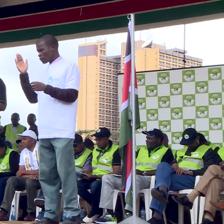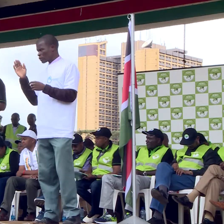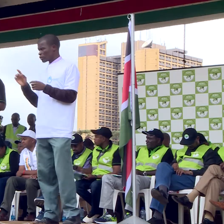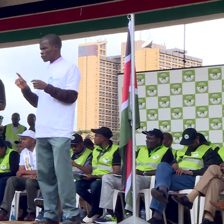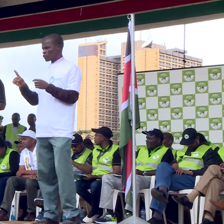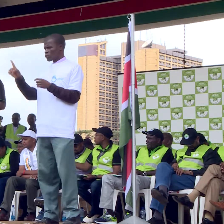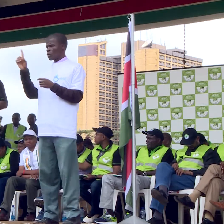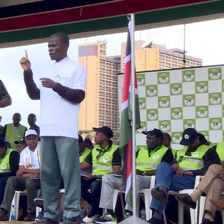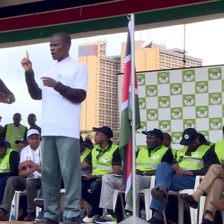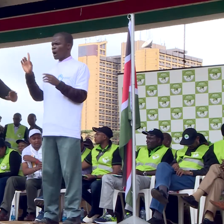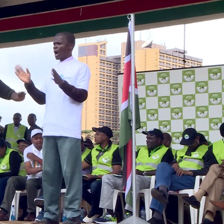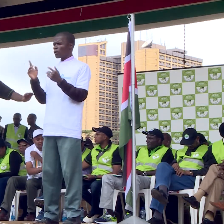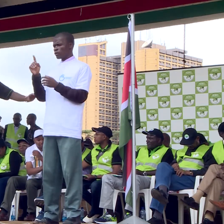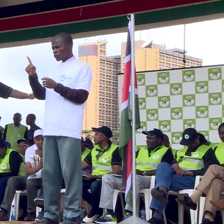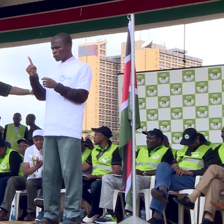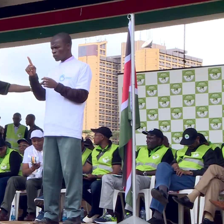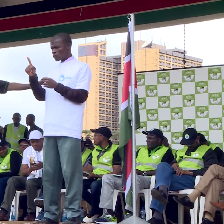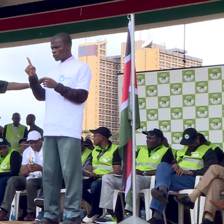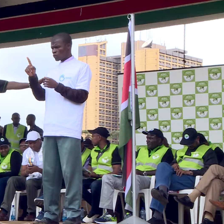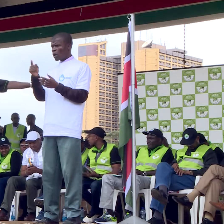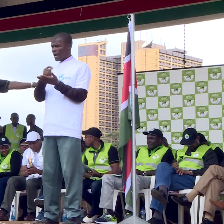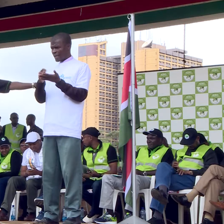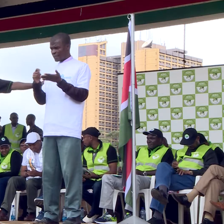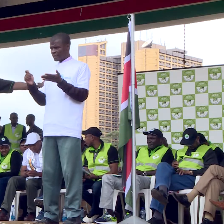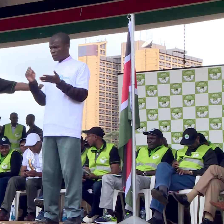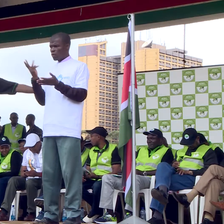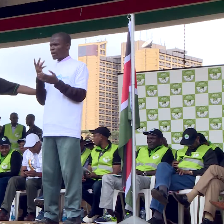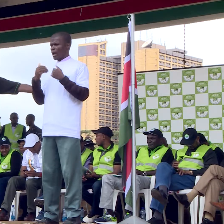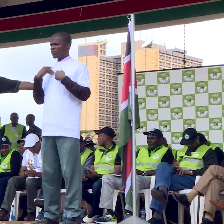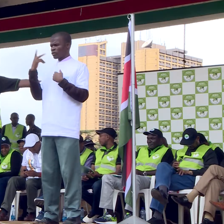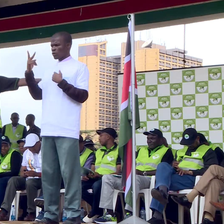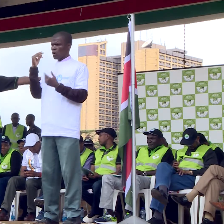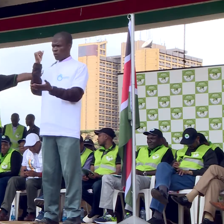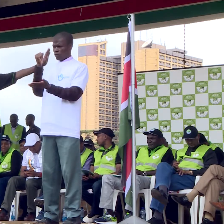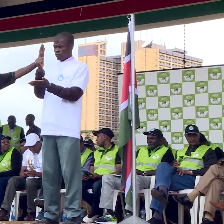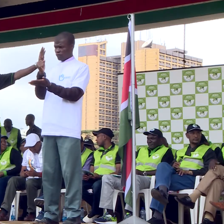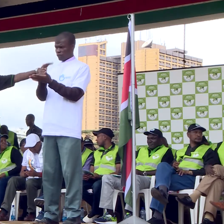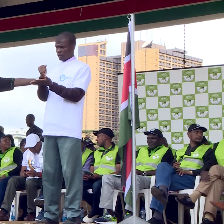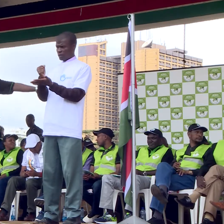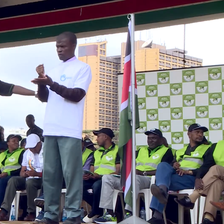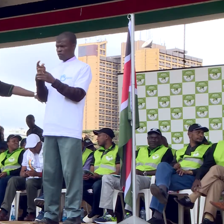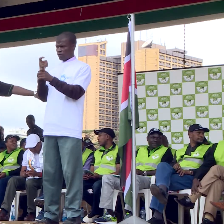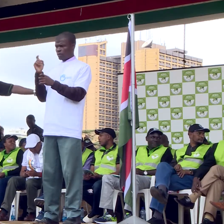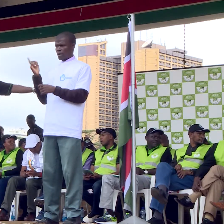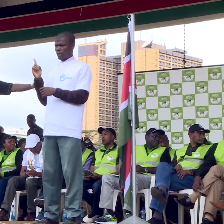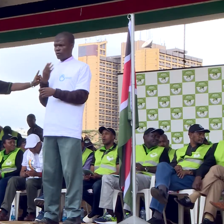yako ya usajili, we have our 2 officers from Nairobi City County. Tafadhali inueni mkono.